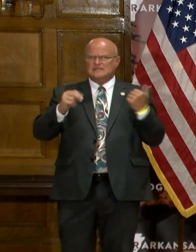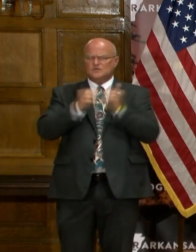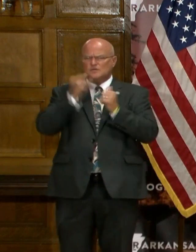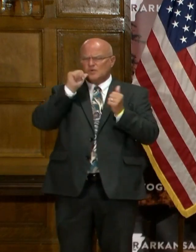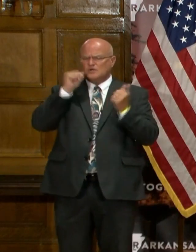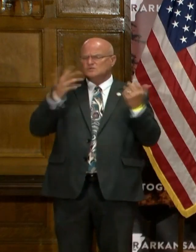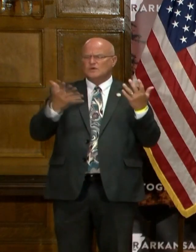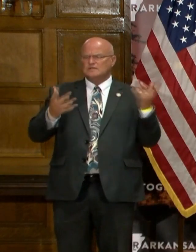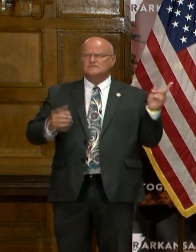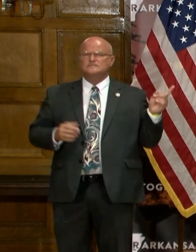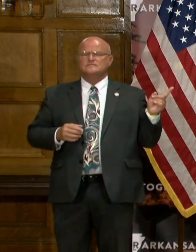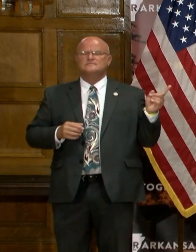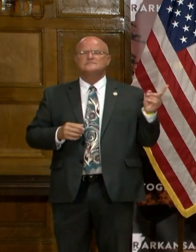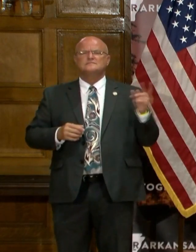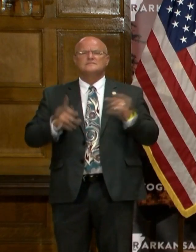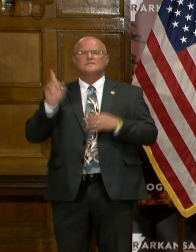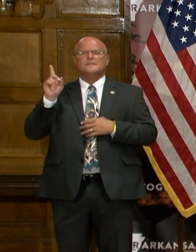bars.